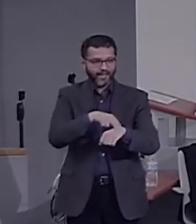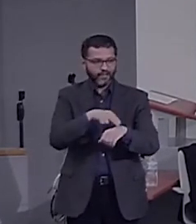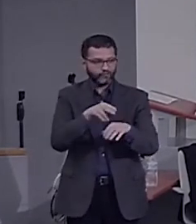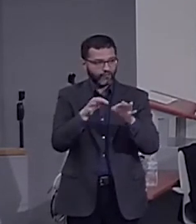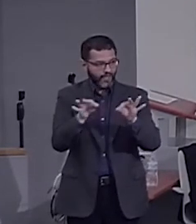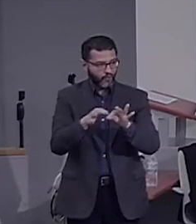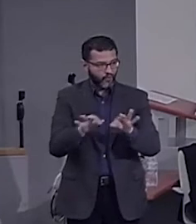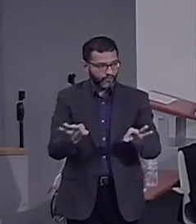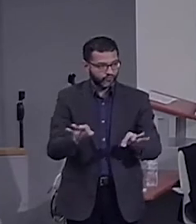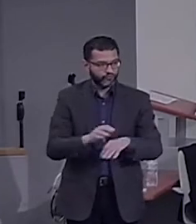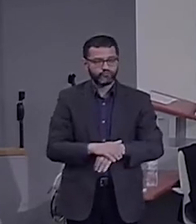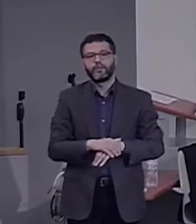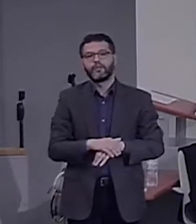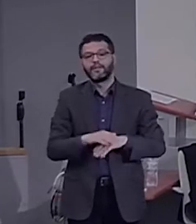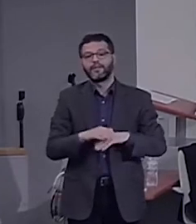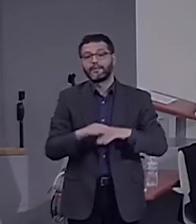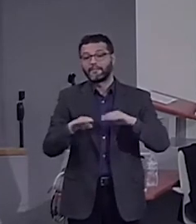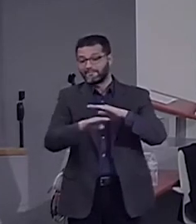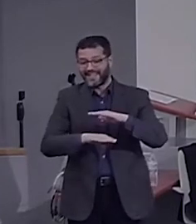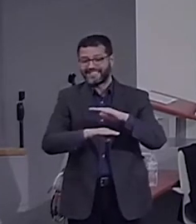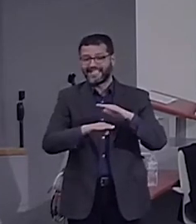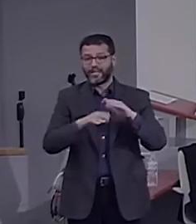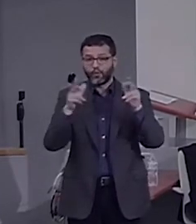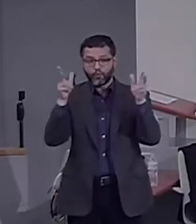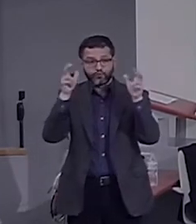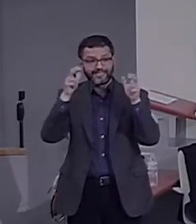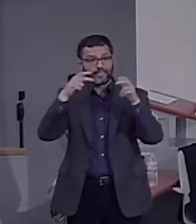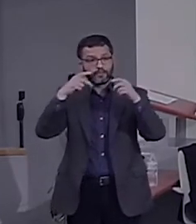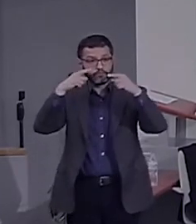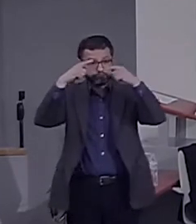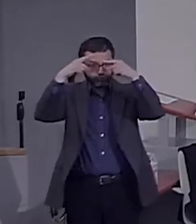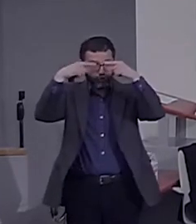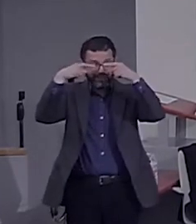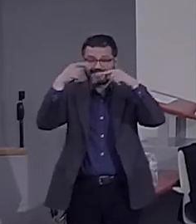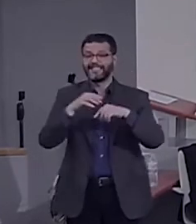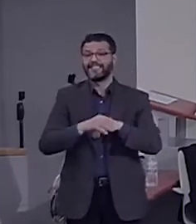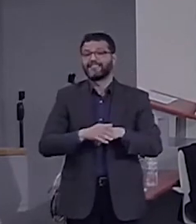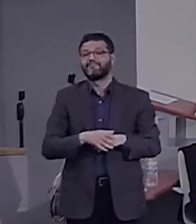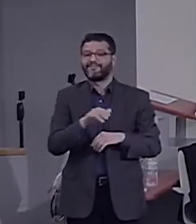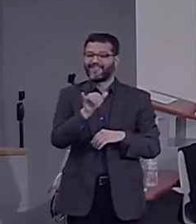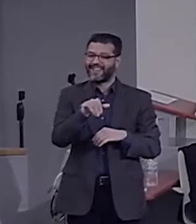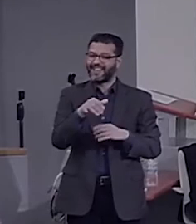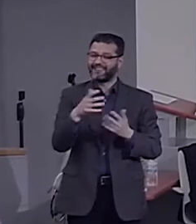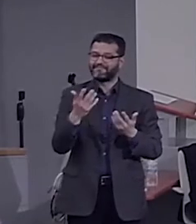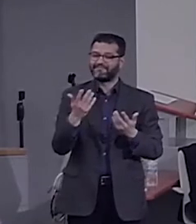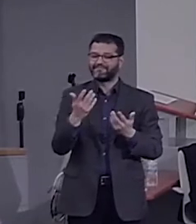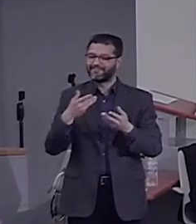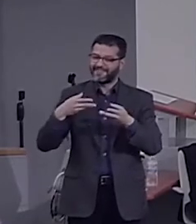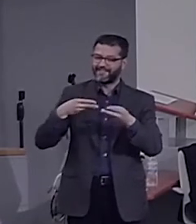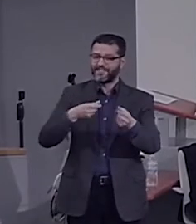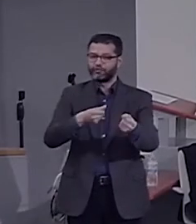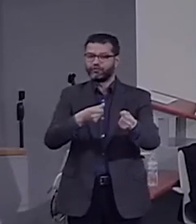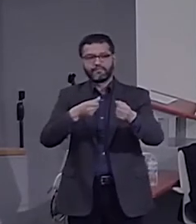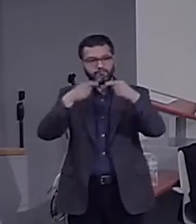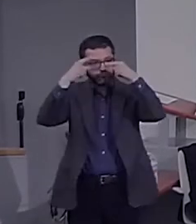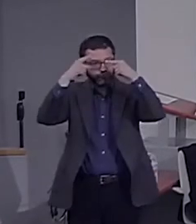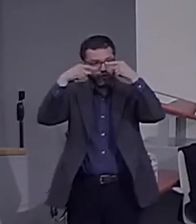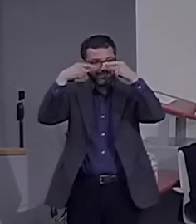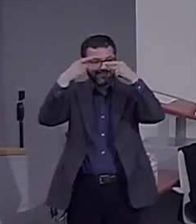so basic acoustic processing the sufficient processing of these basic auditory events